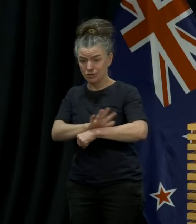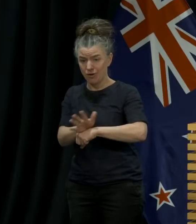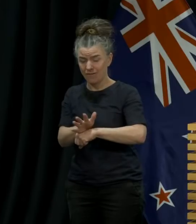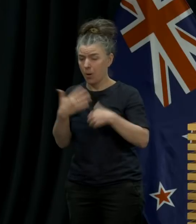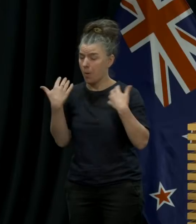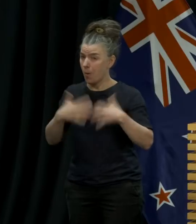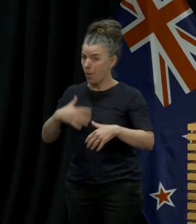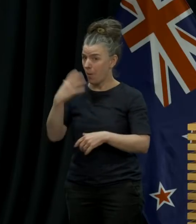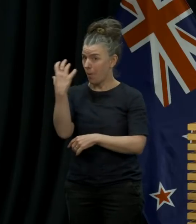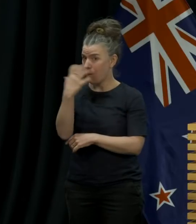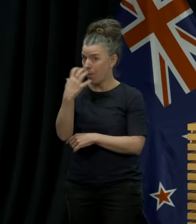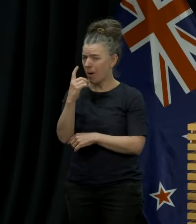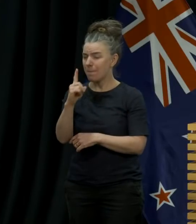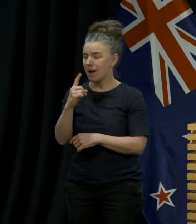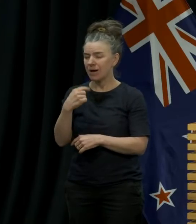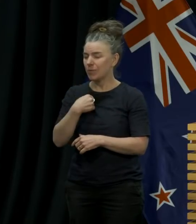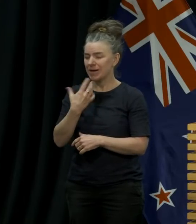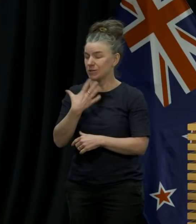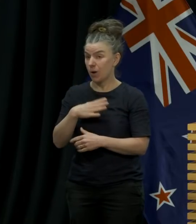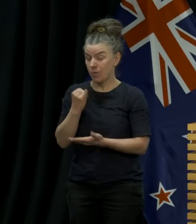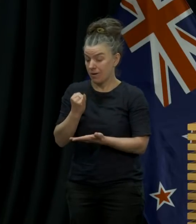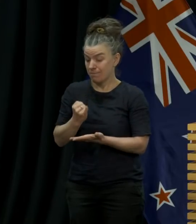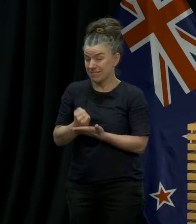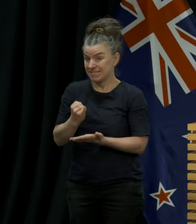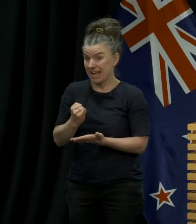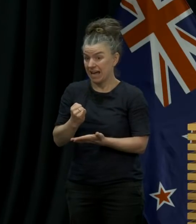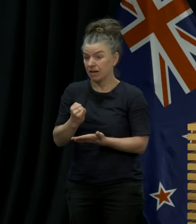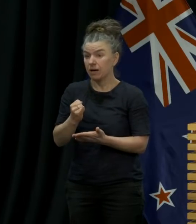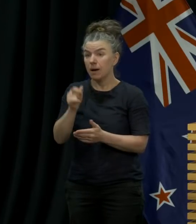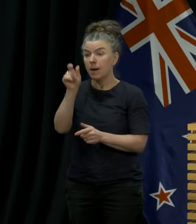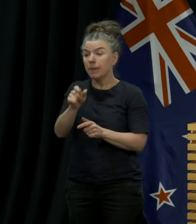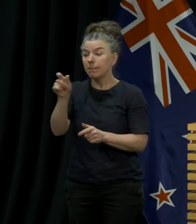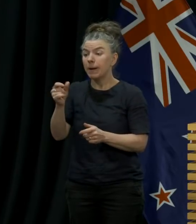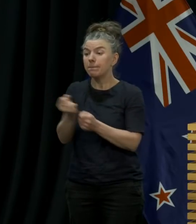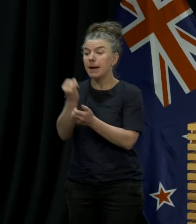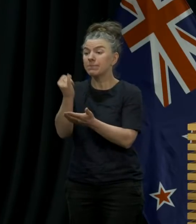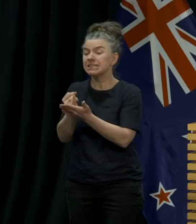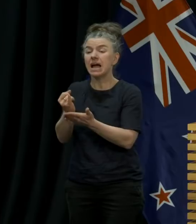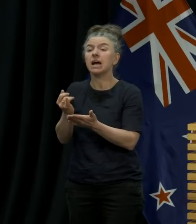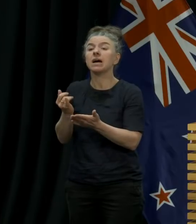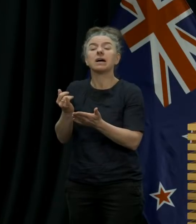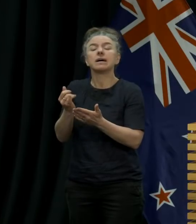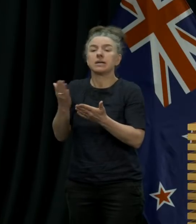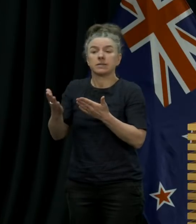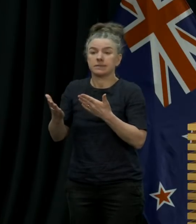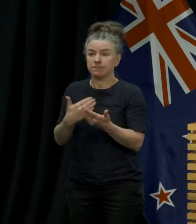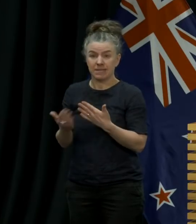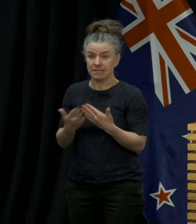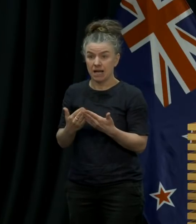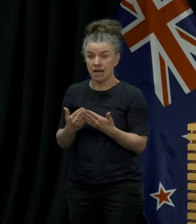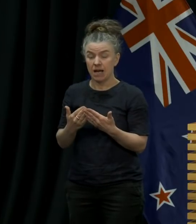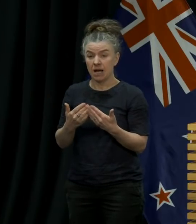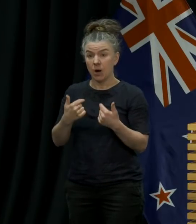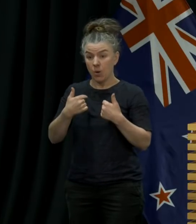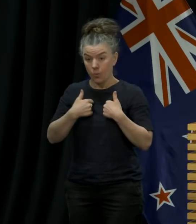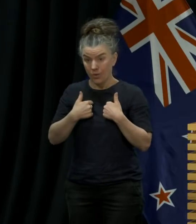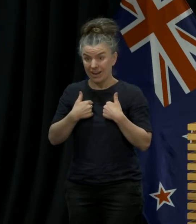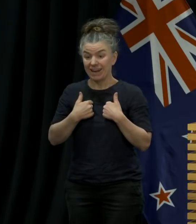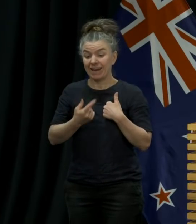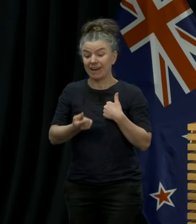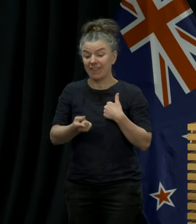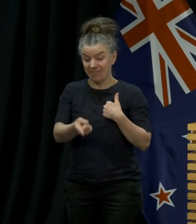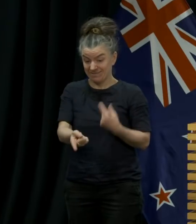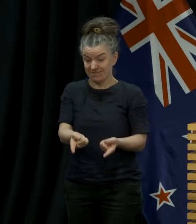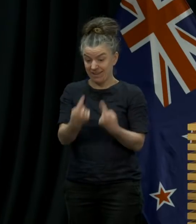no room for error, even if it is human error. It is totally unacceptable that procedures we were advised